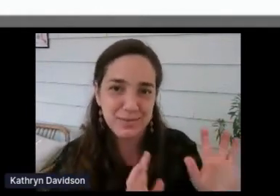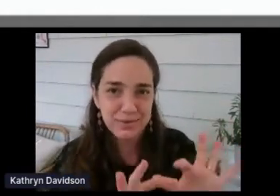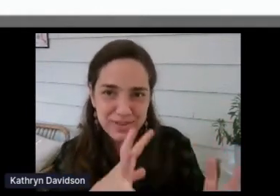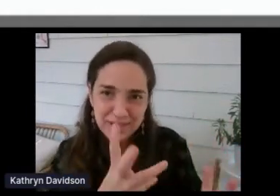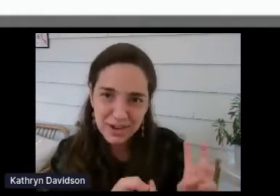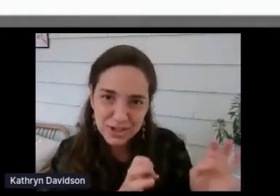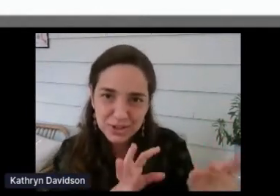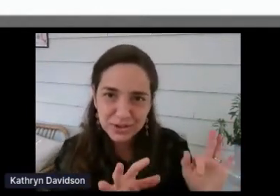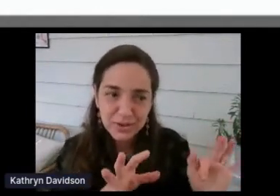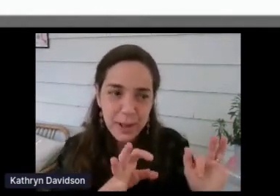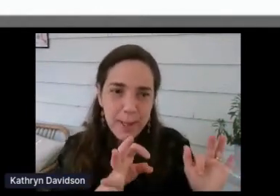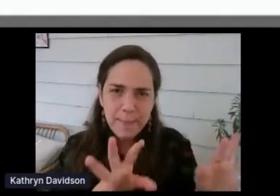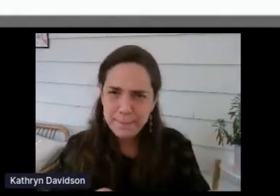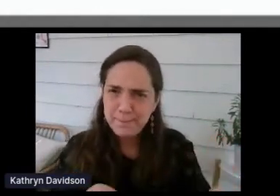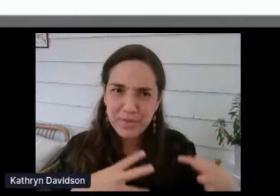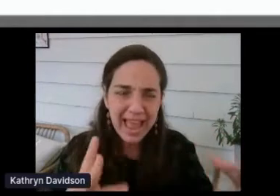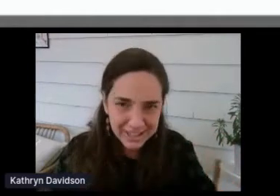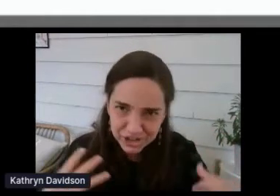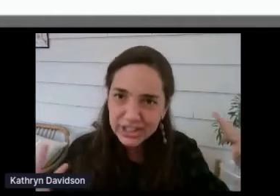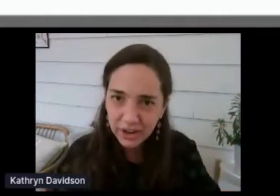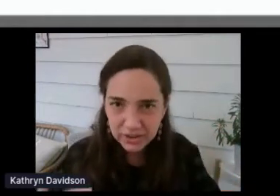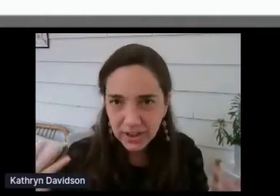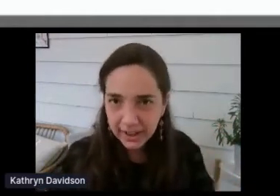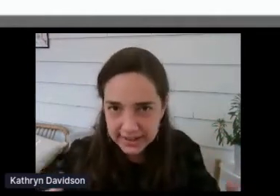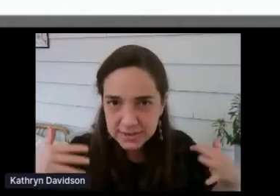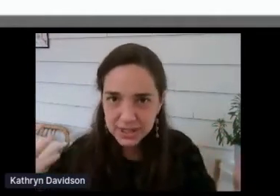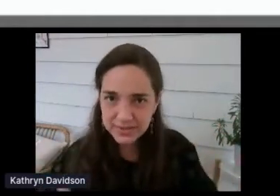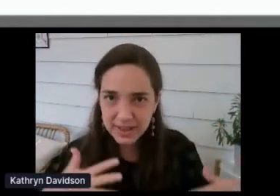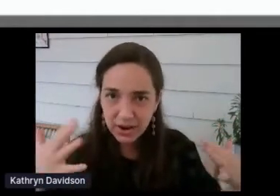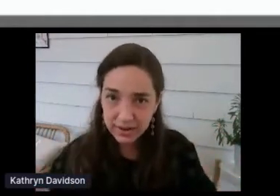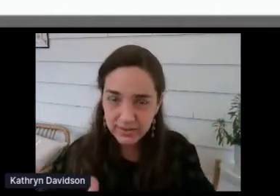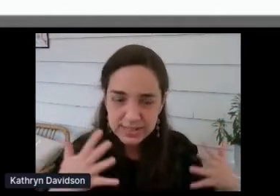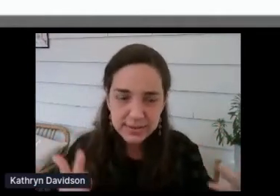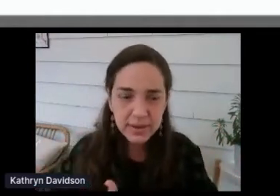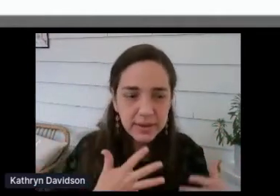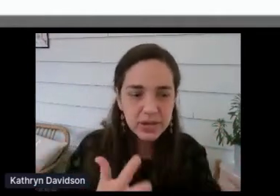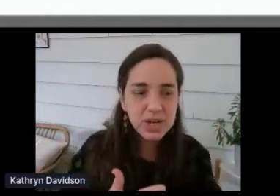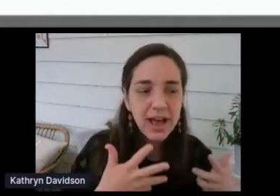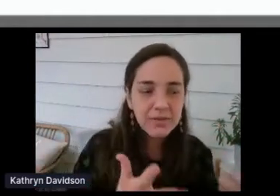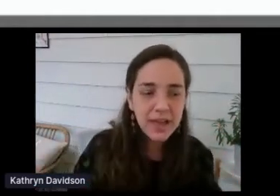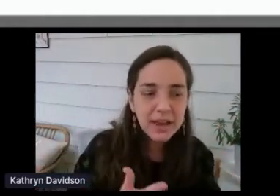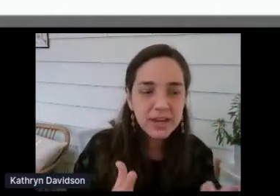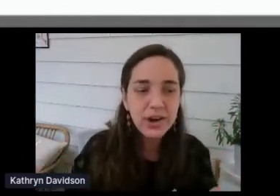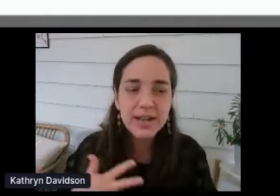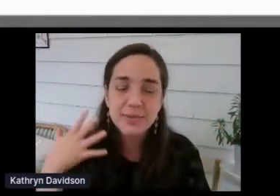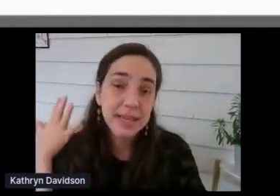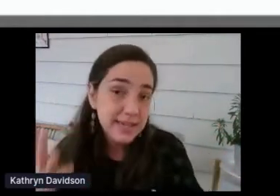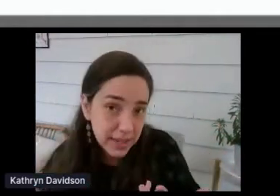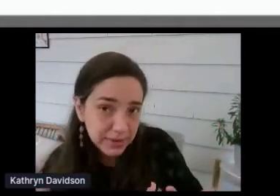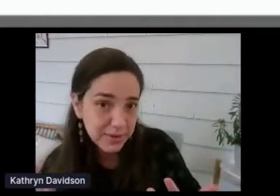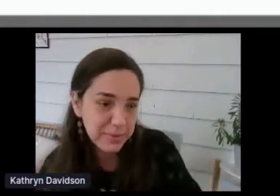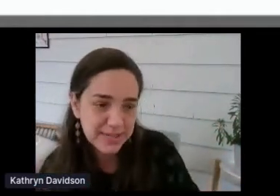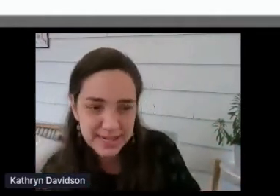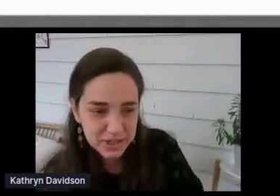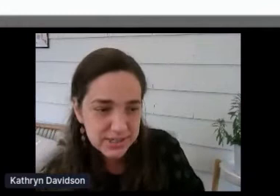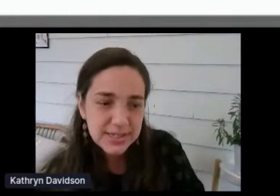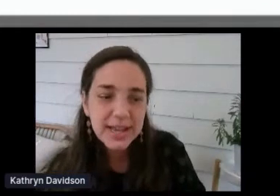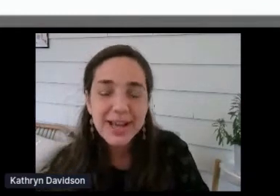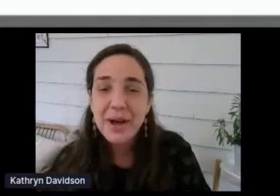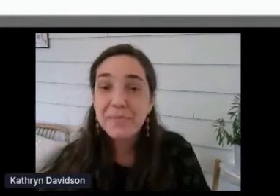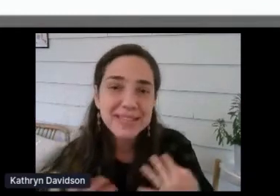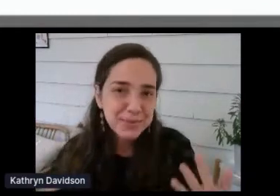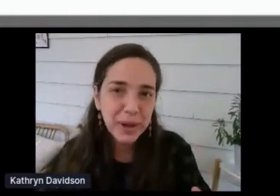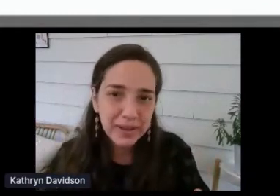so these sort of the logical engine underlying so much of our inferencing about language, how that interacts with continuous